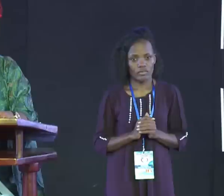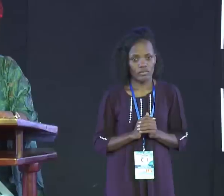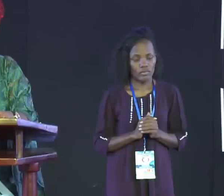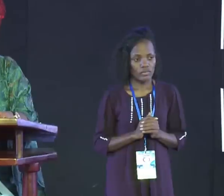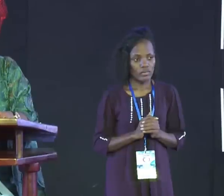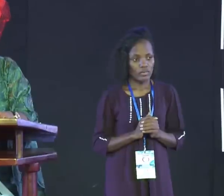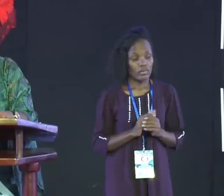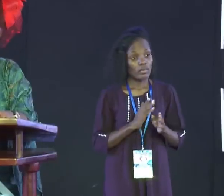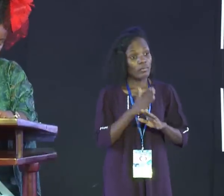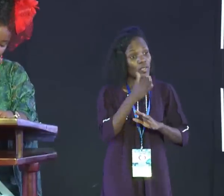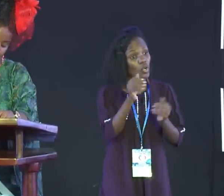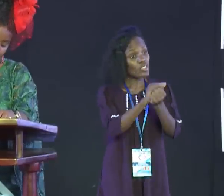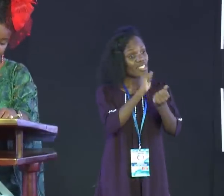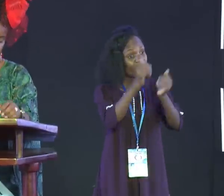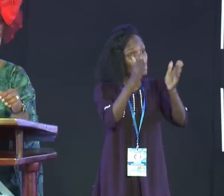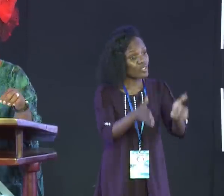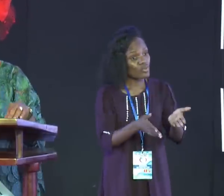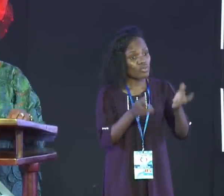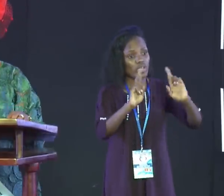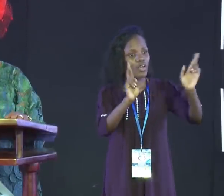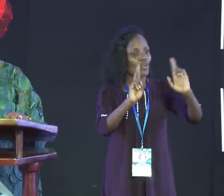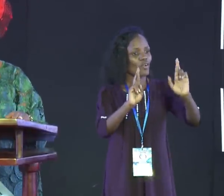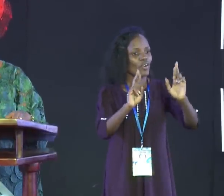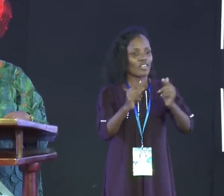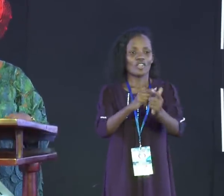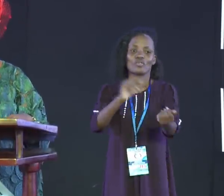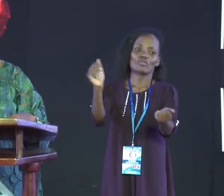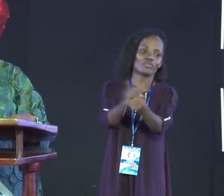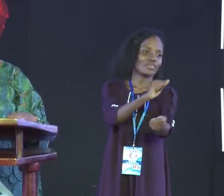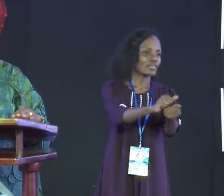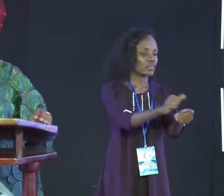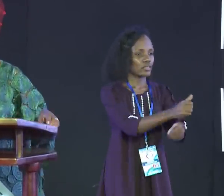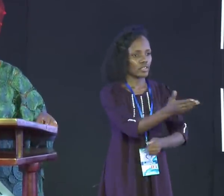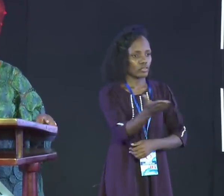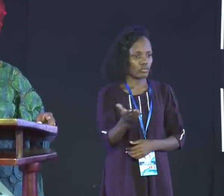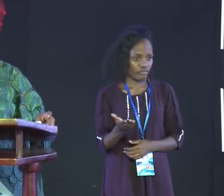Netuzikirizibwa omuzikiriza. And be destroyed by the destroyer.